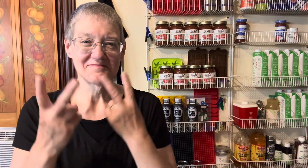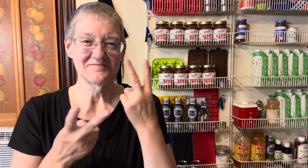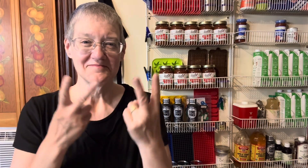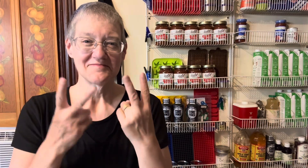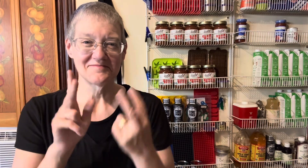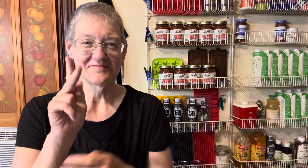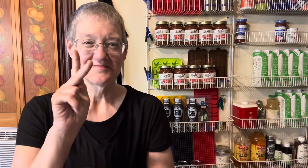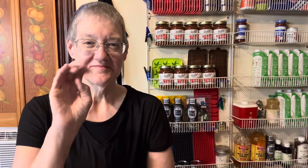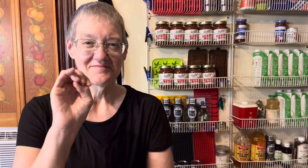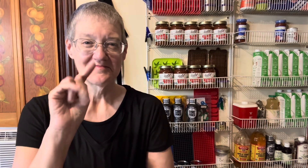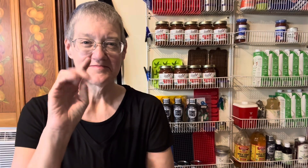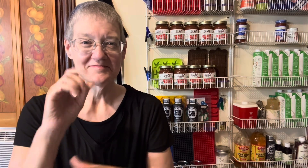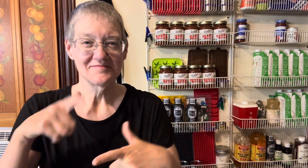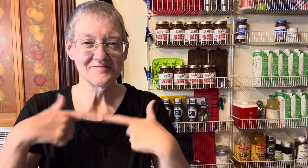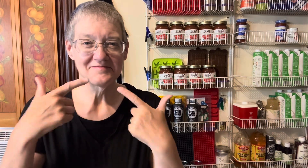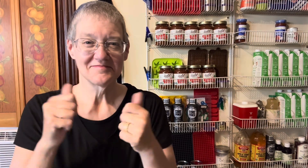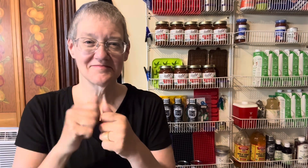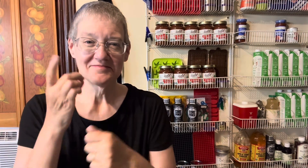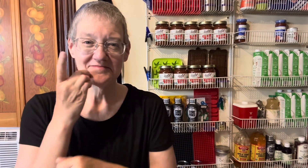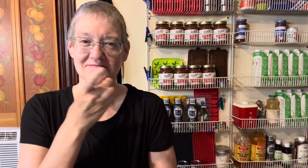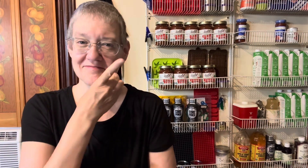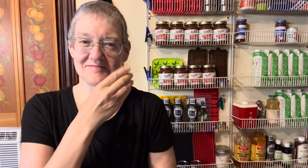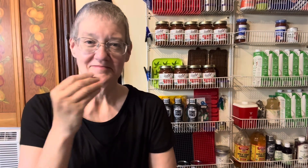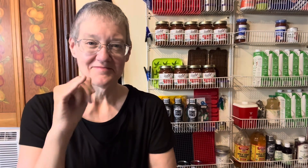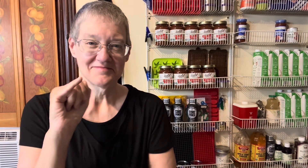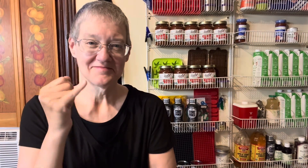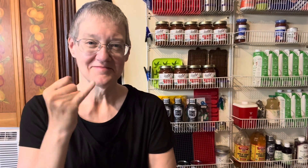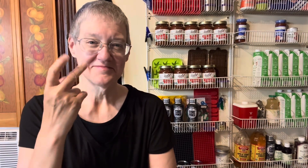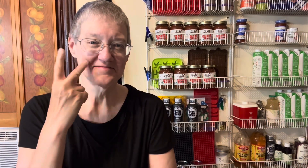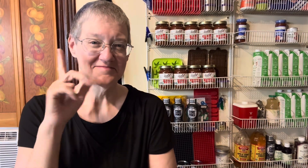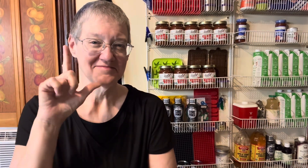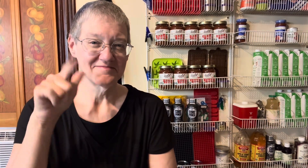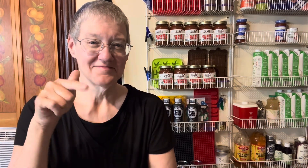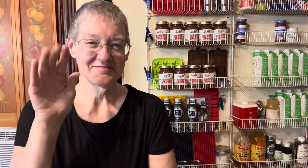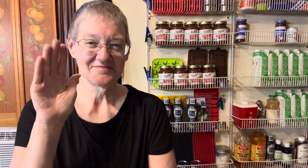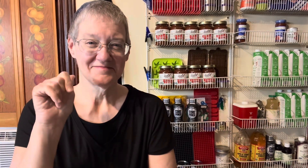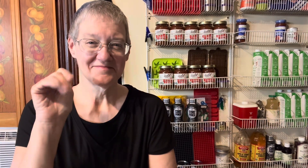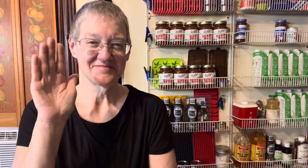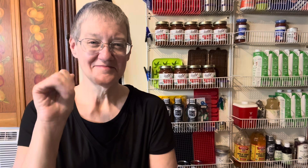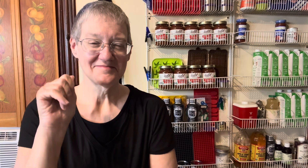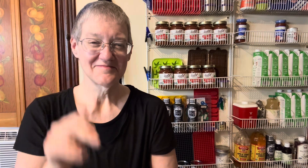Thank you for visiting Keto Living with Dale and Judith. See you later. Bye-bye.